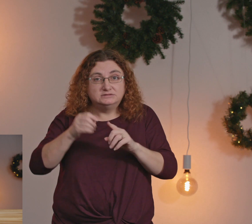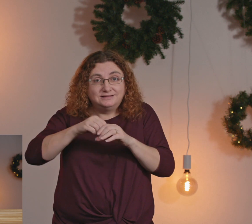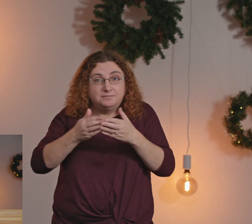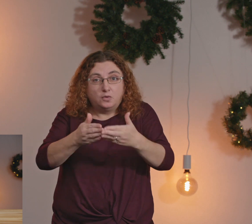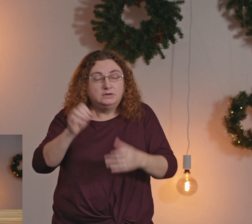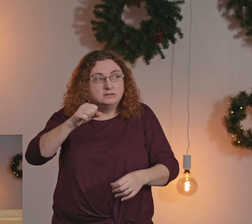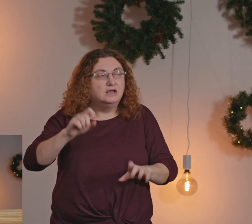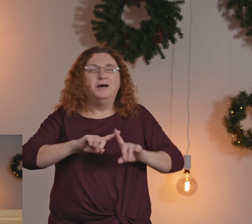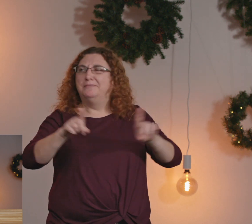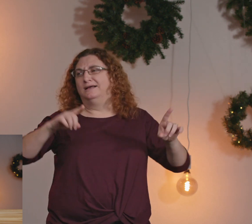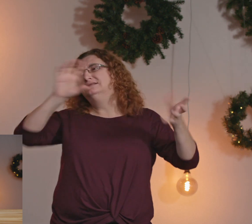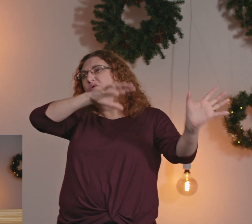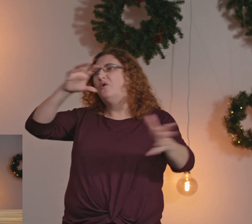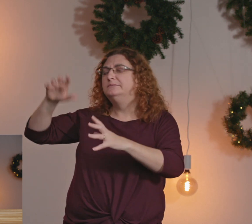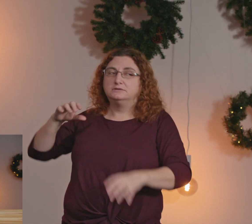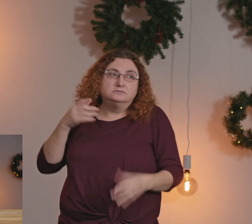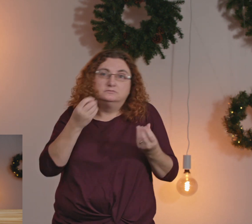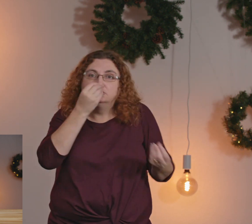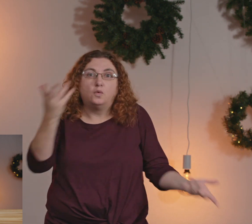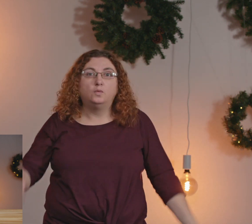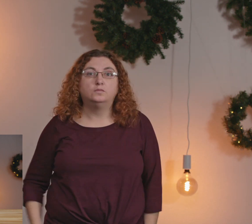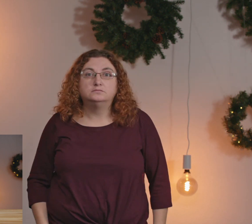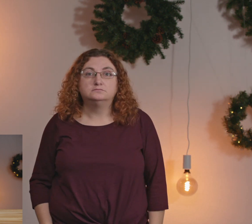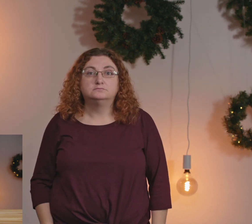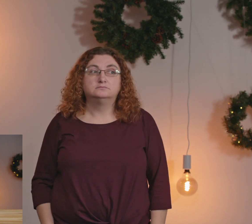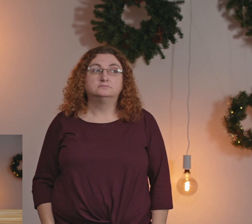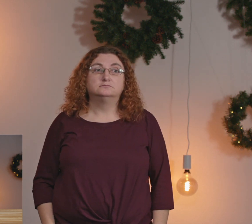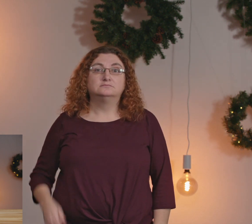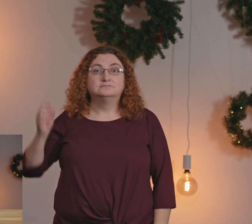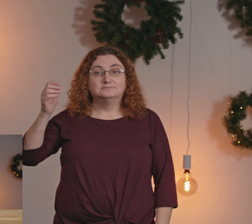Yeah, but there were a bunch of storms there. So?